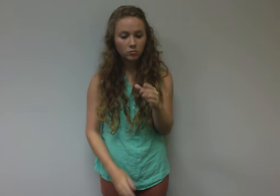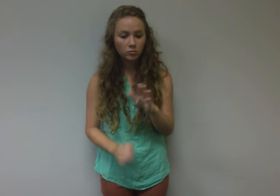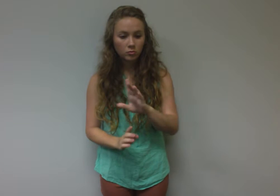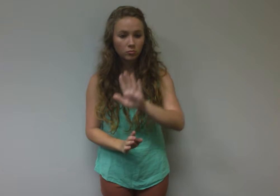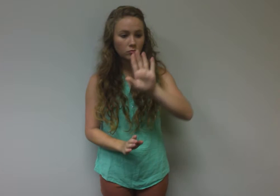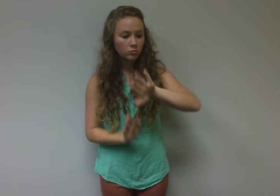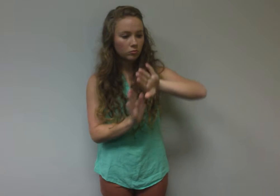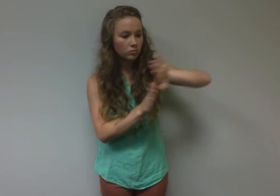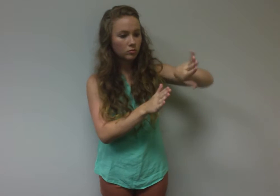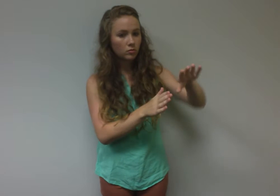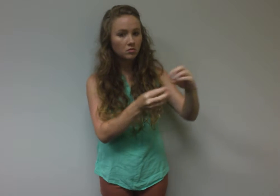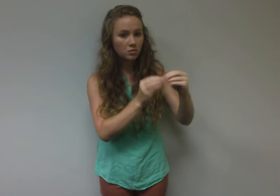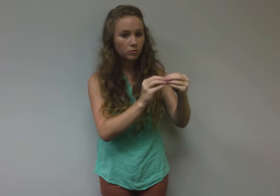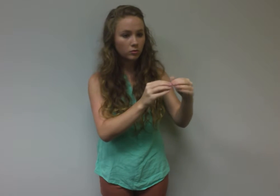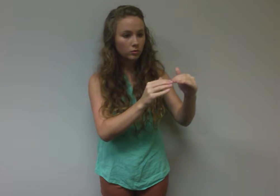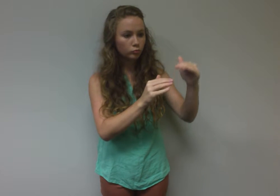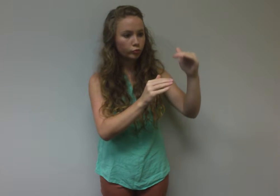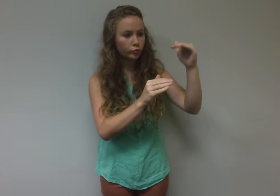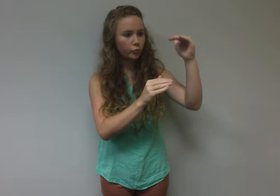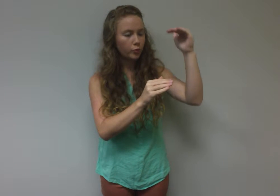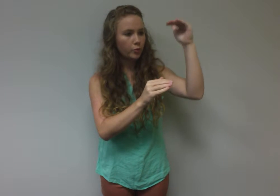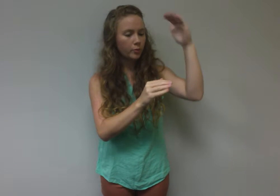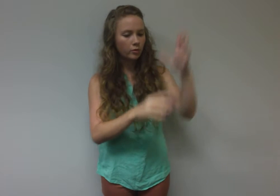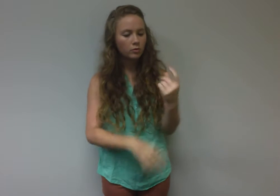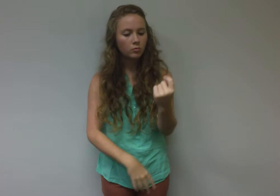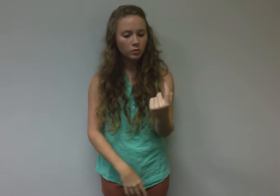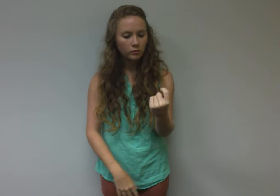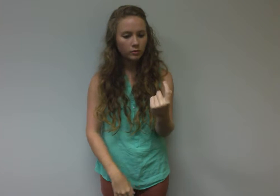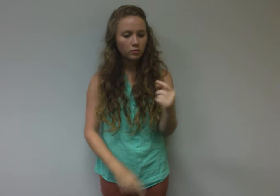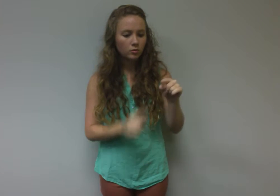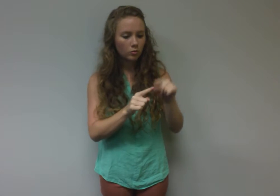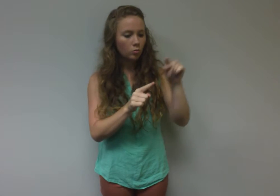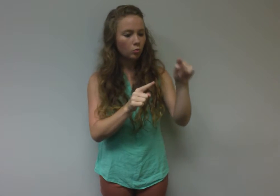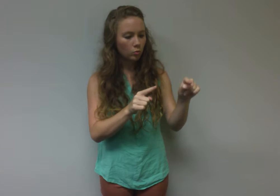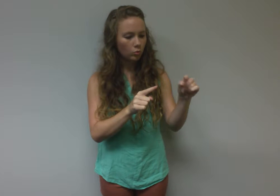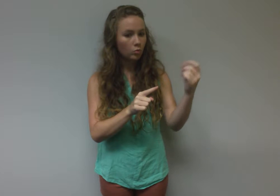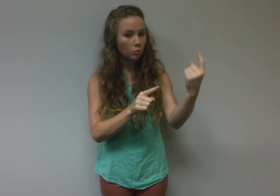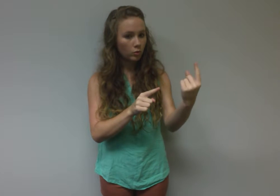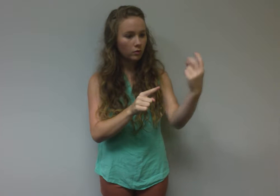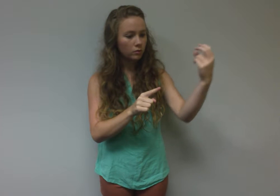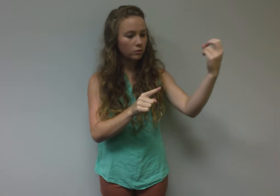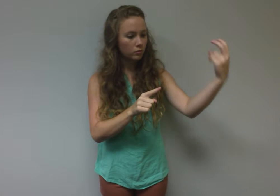go 1, 2, 3, 4. Bam! We're at